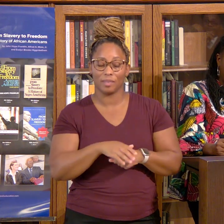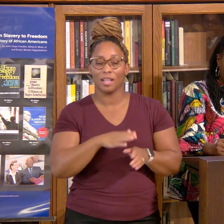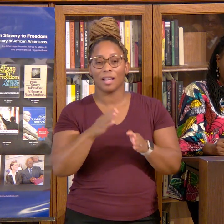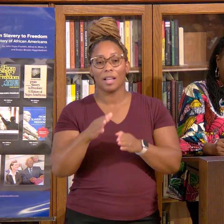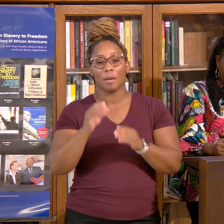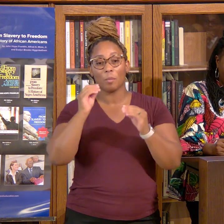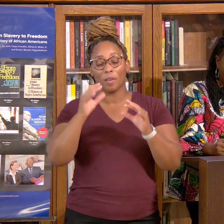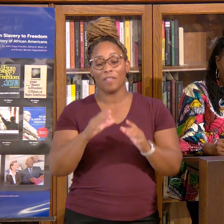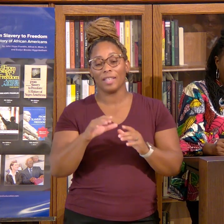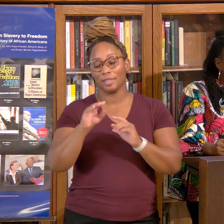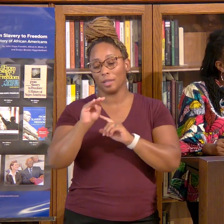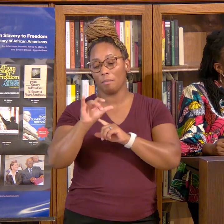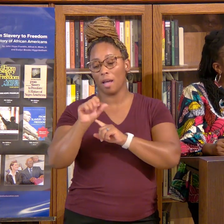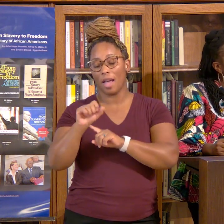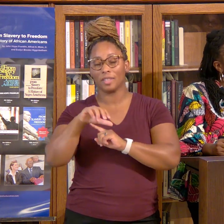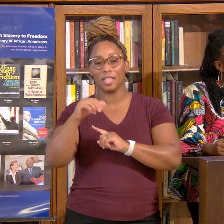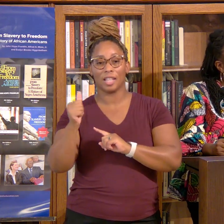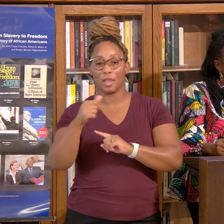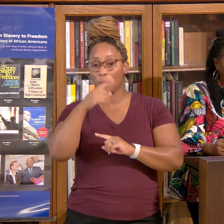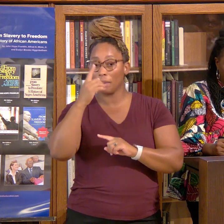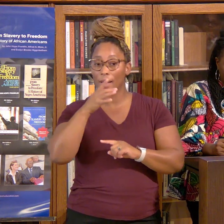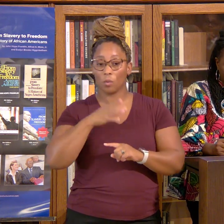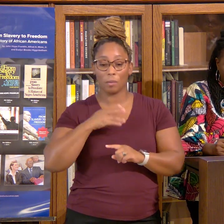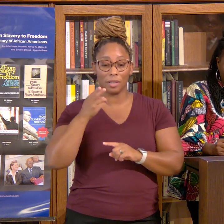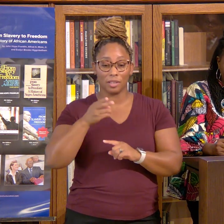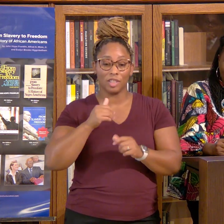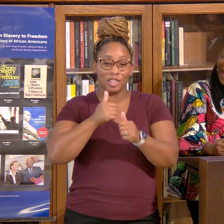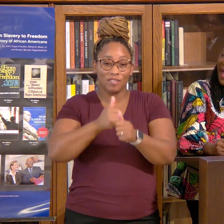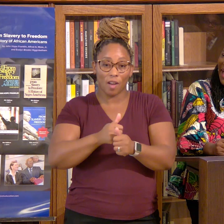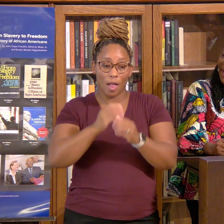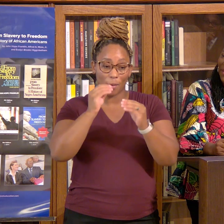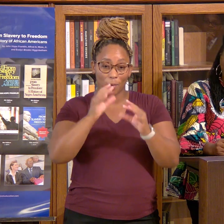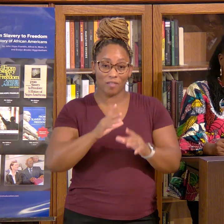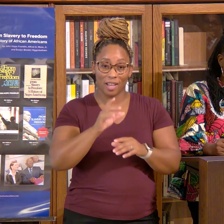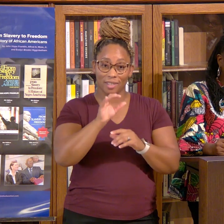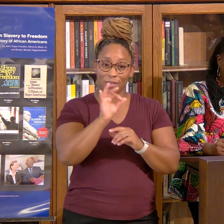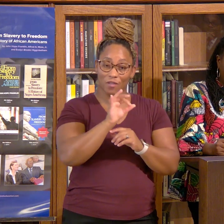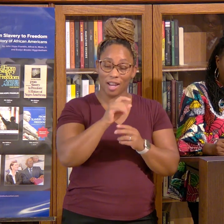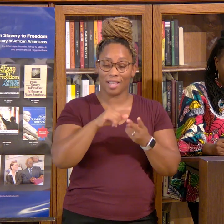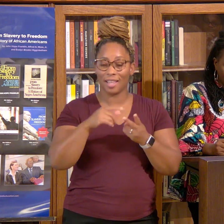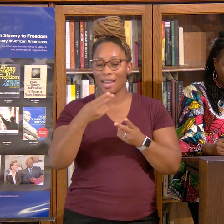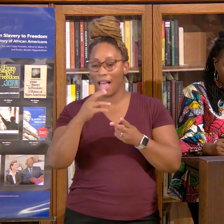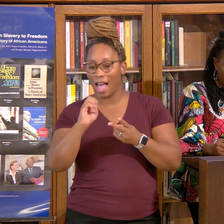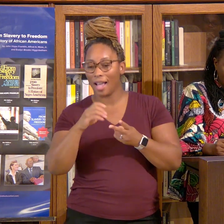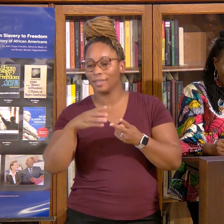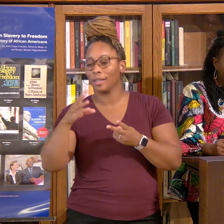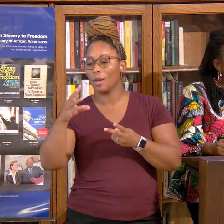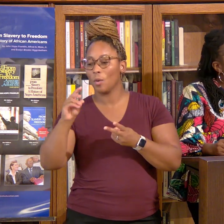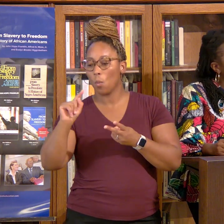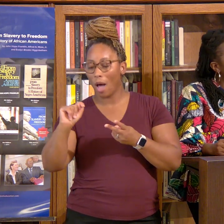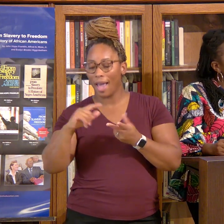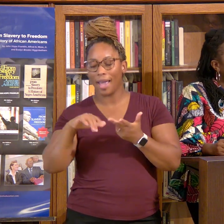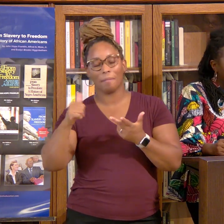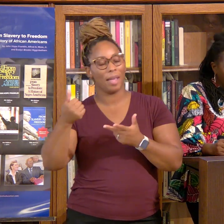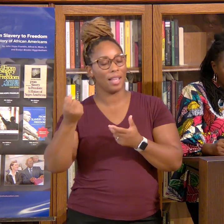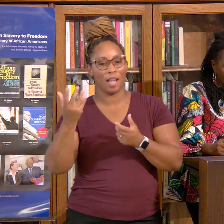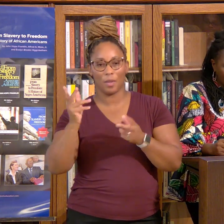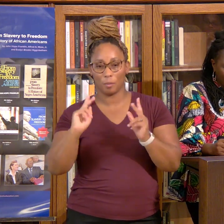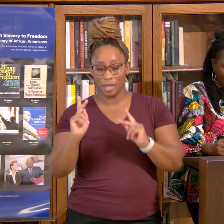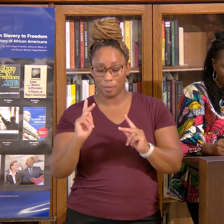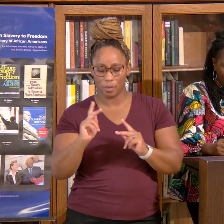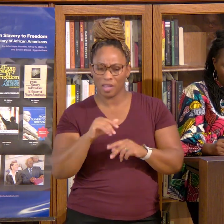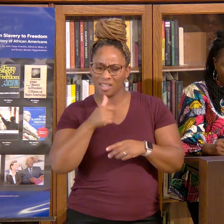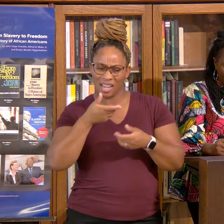another black women's historian who following the leads of professors Franklin hin white and many others did not allow the